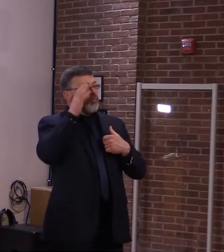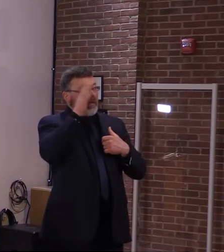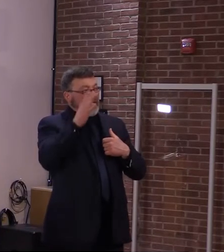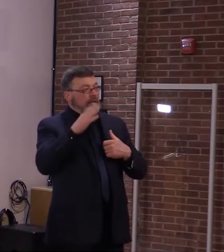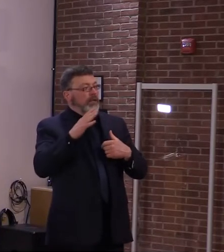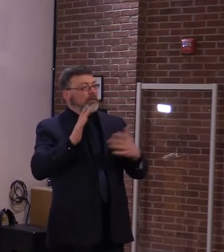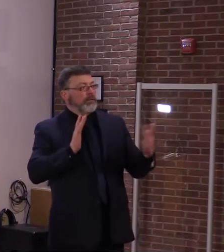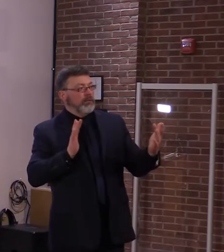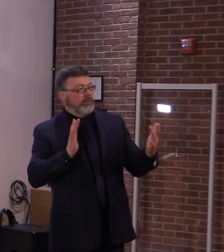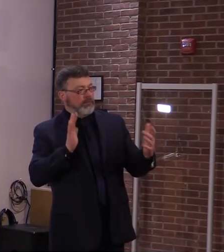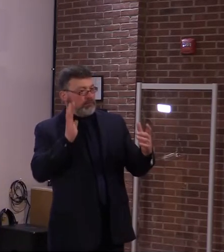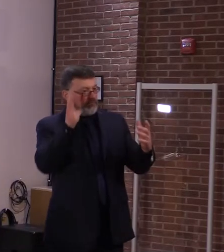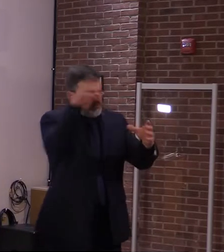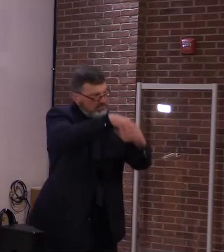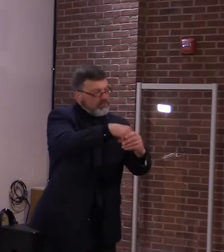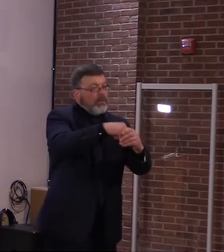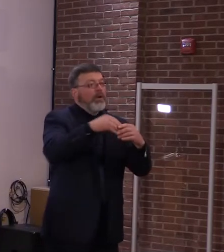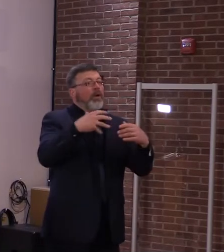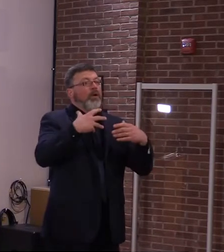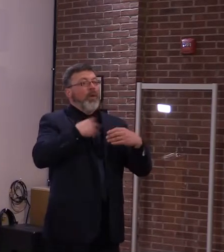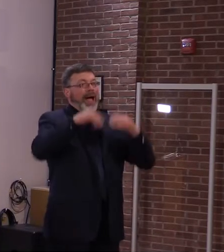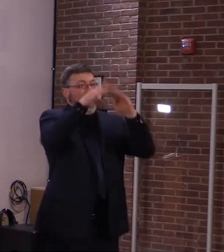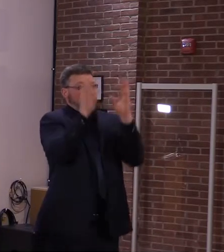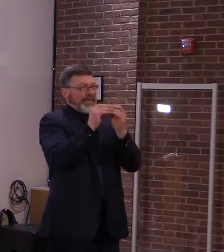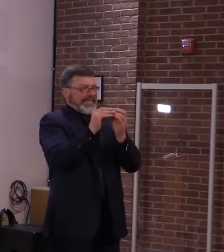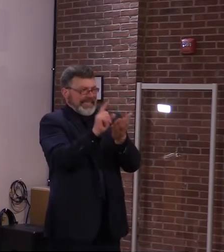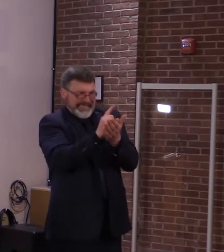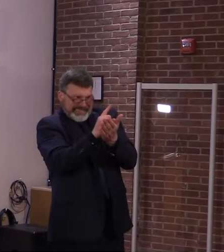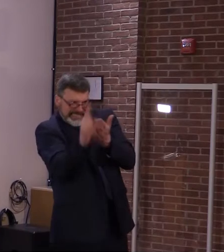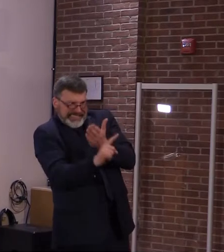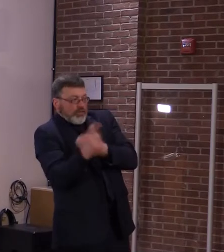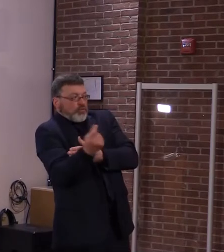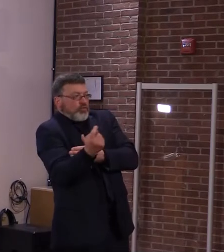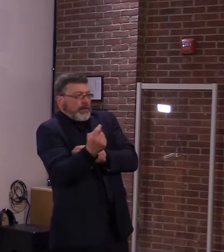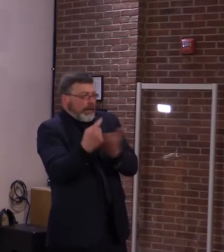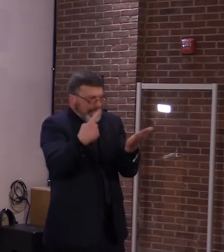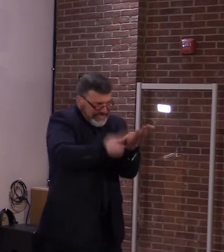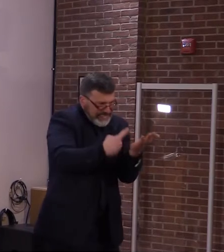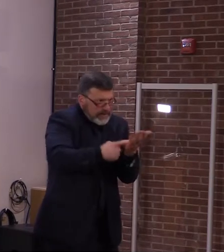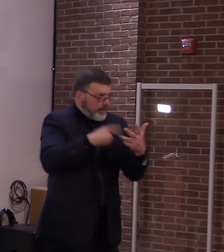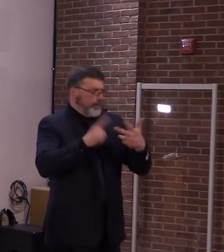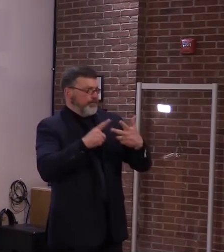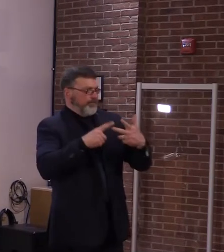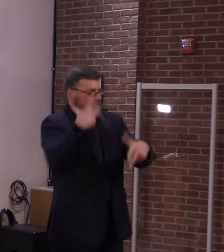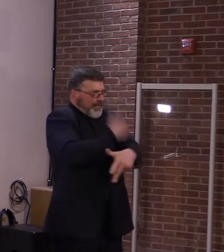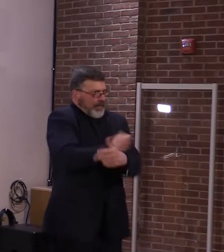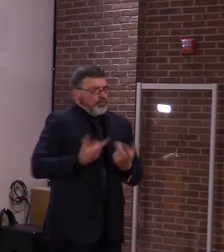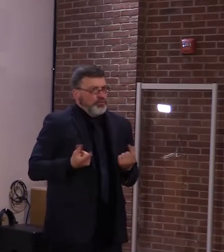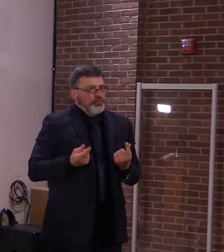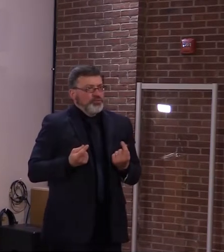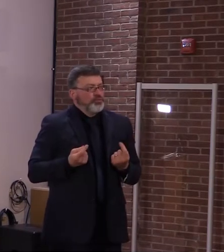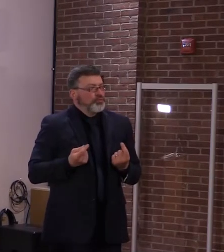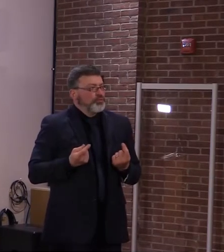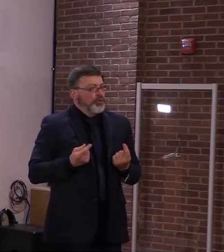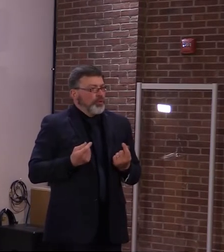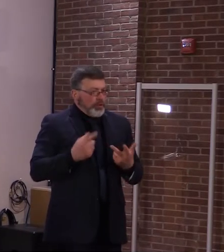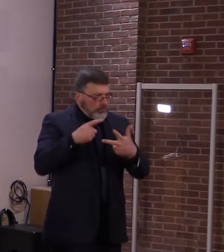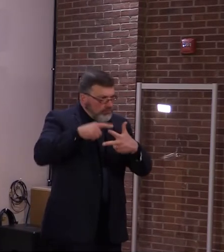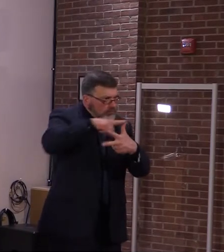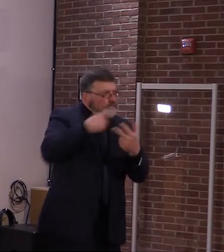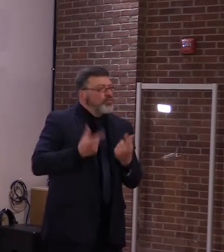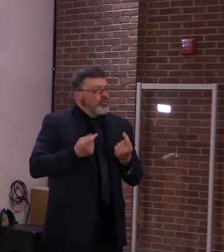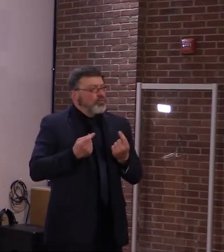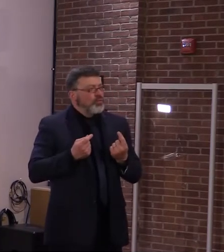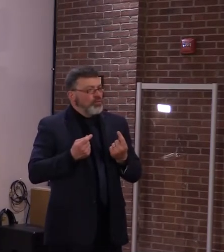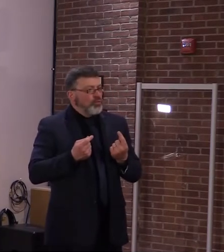big factor in what we do in the future over the next week or so in terms of vaccination clinics with